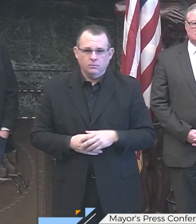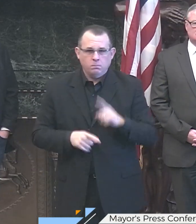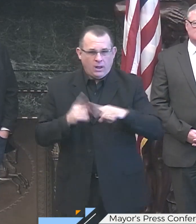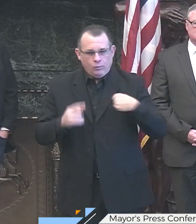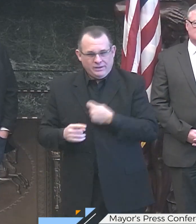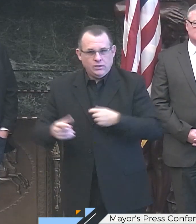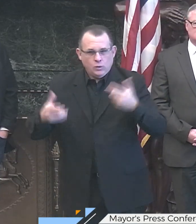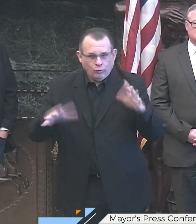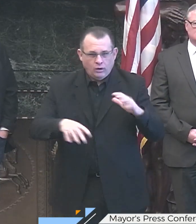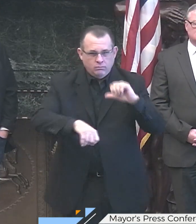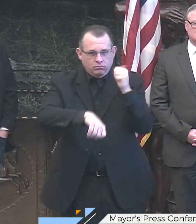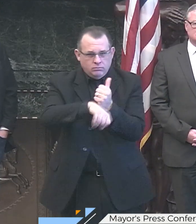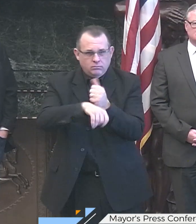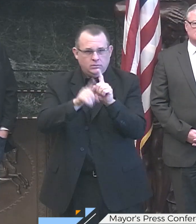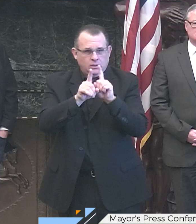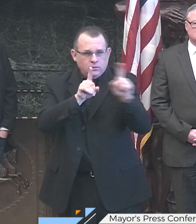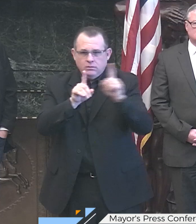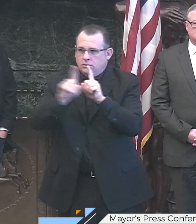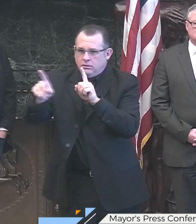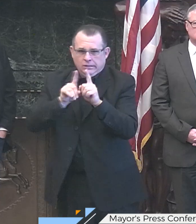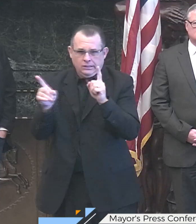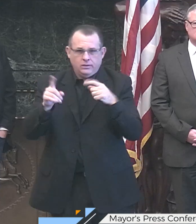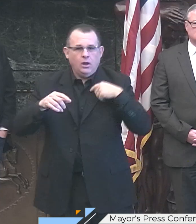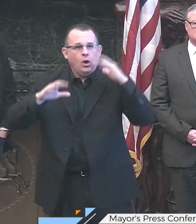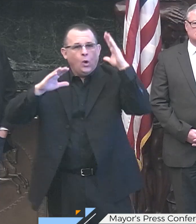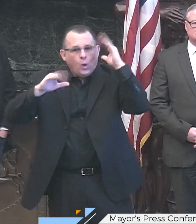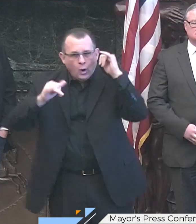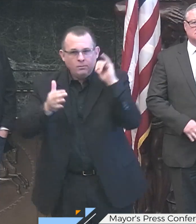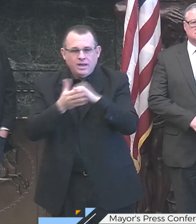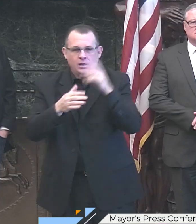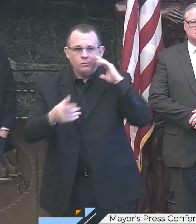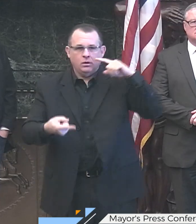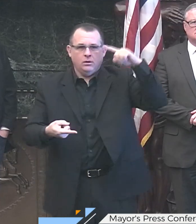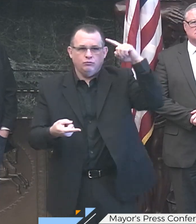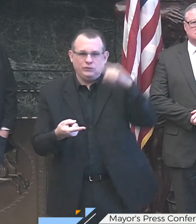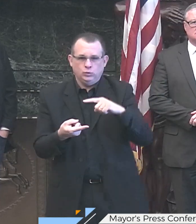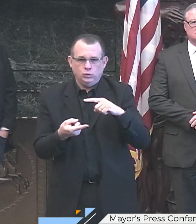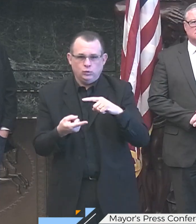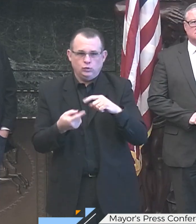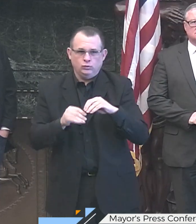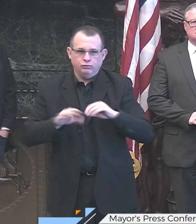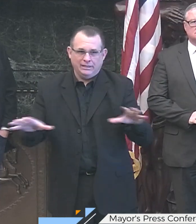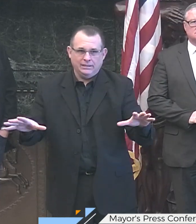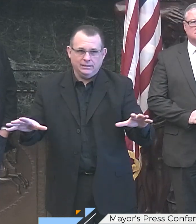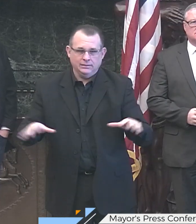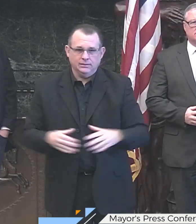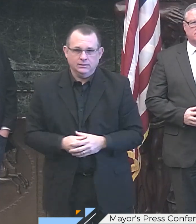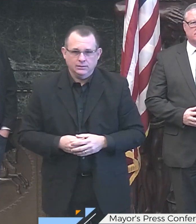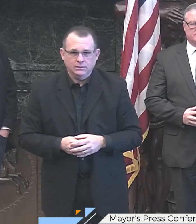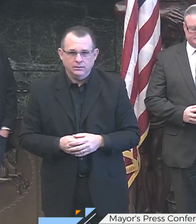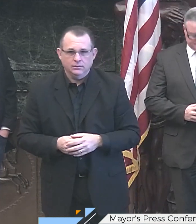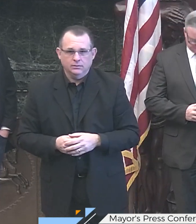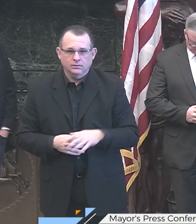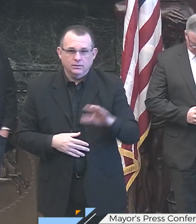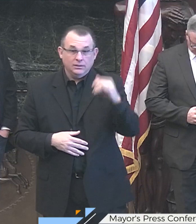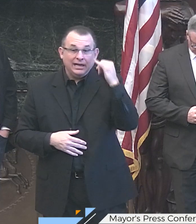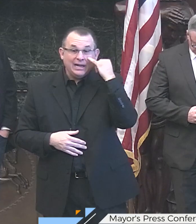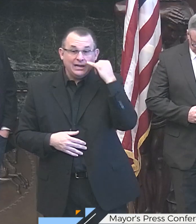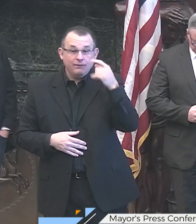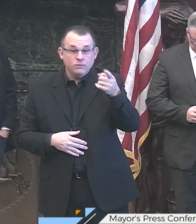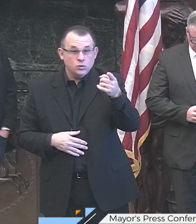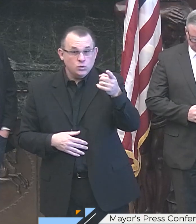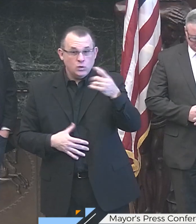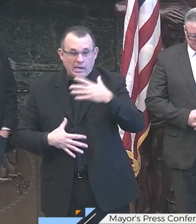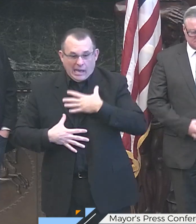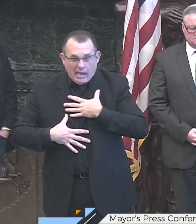steps, and we're hopeful that we'll see a change in that. And there are steps that we can take, even if we did exceed the ventilators we had, in